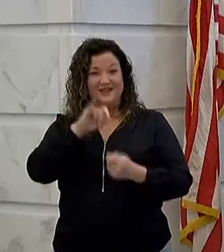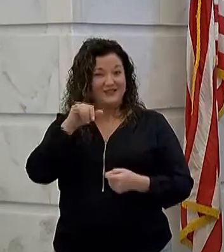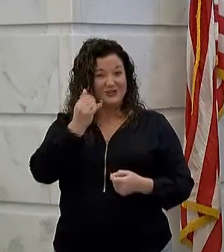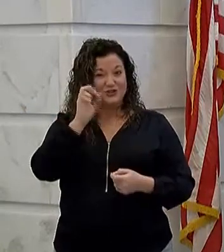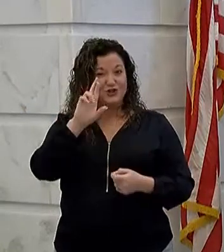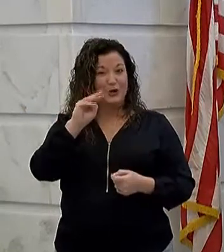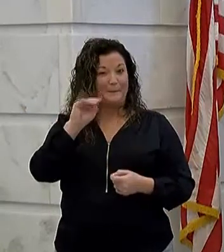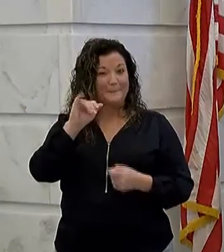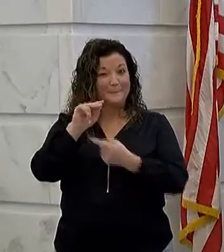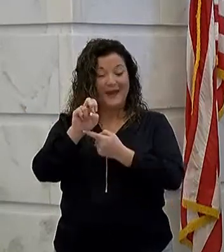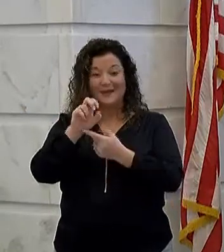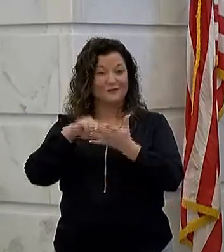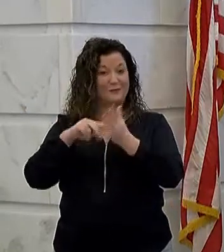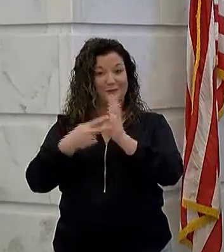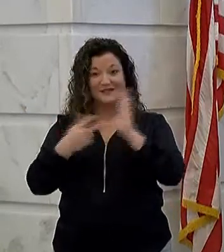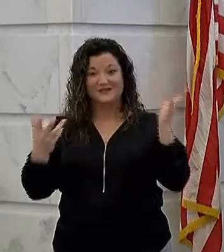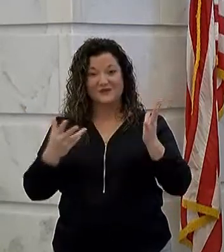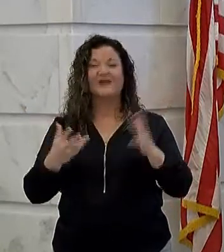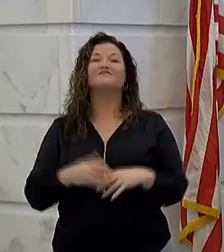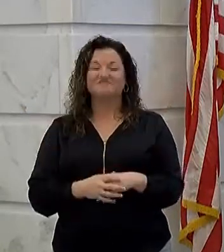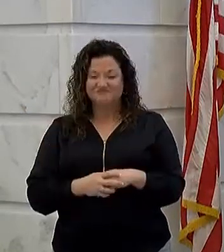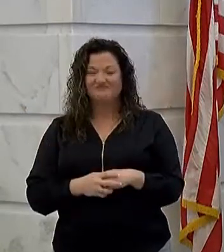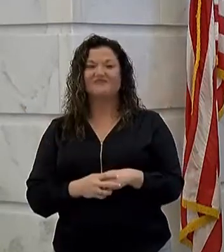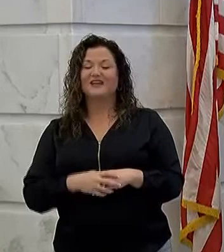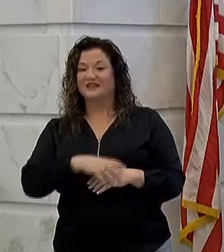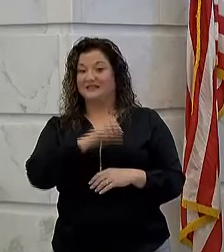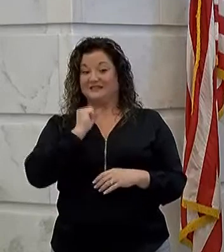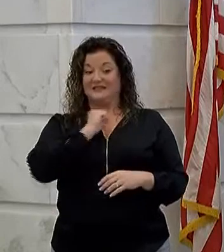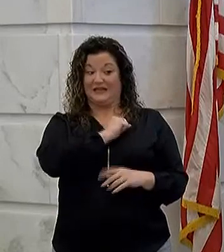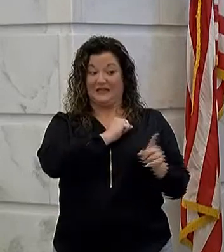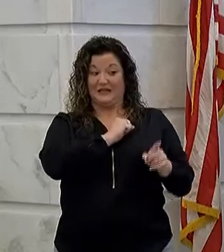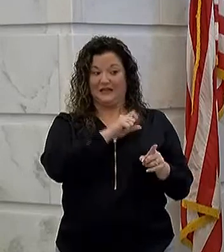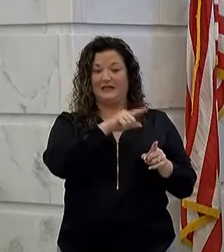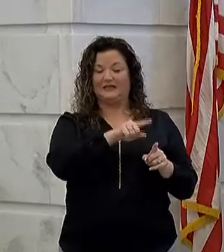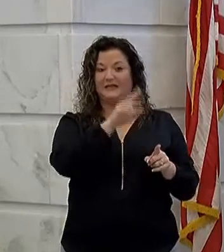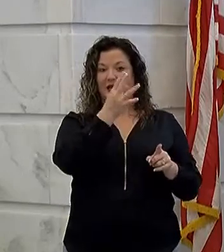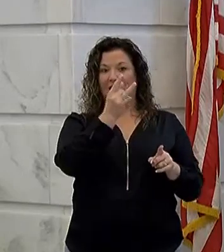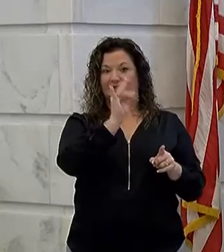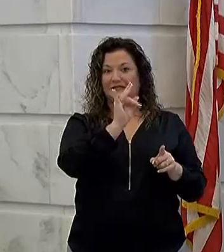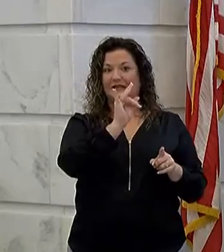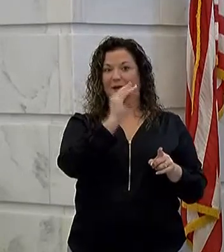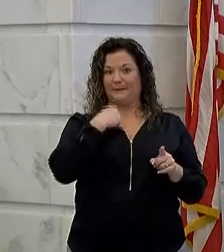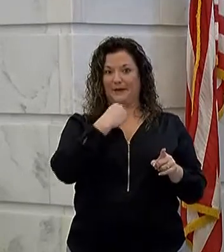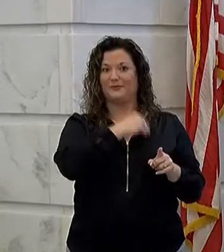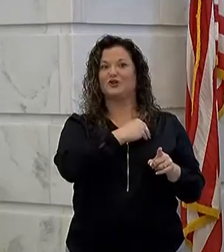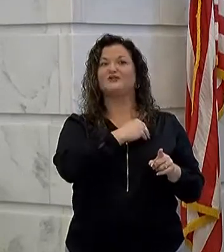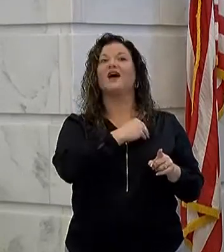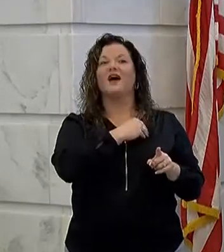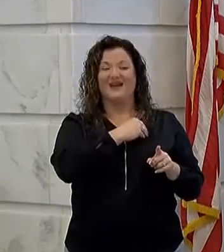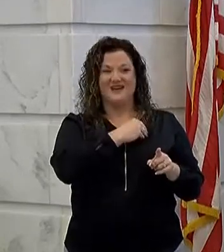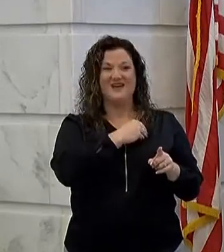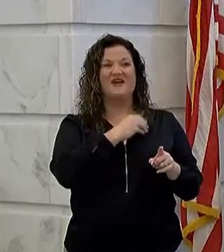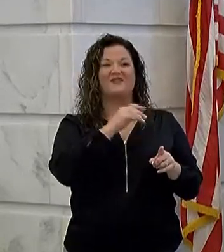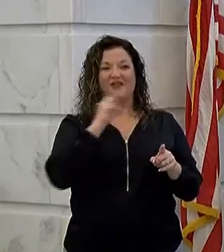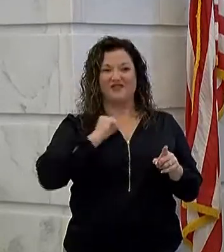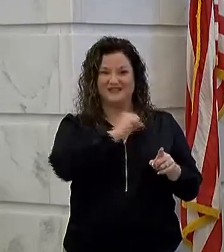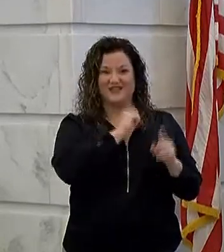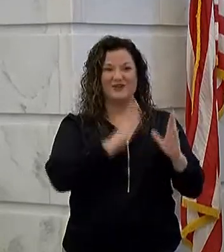is. Germane is what, in the Senate, what 18 members of the Senate body think it is. Thank you.